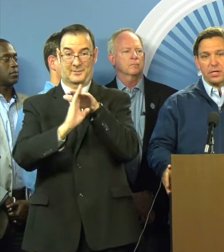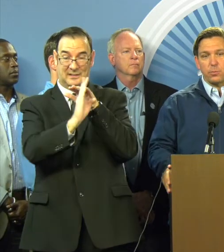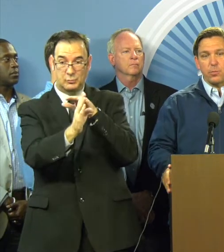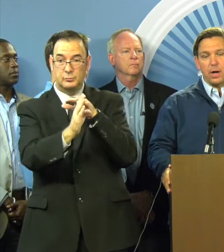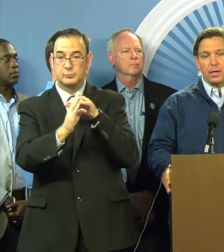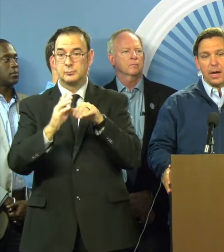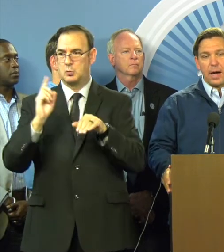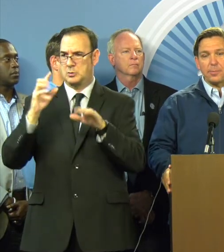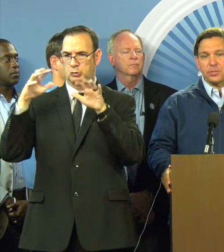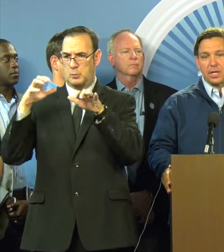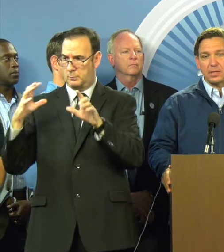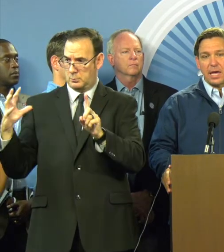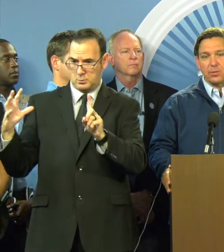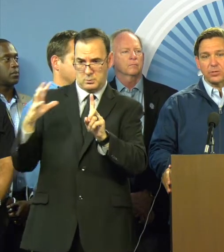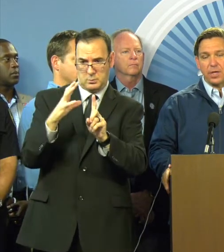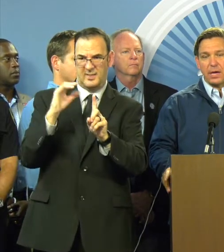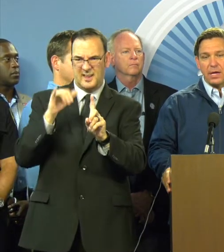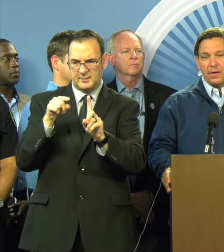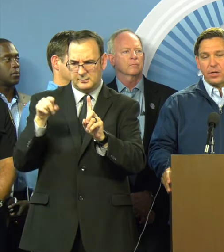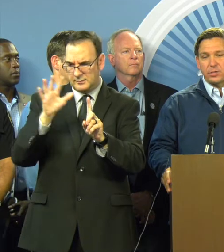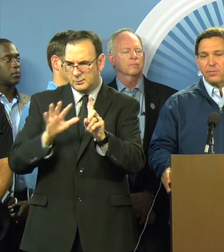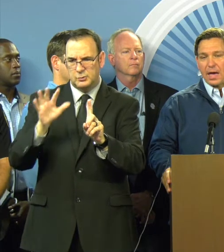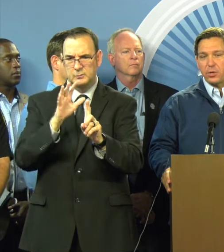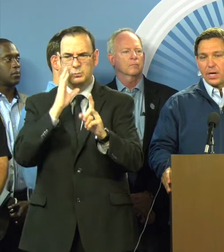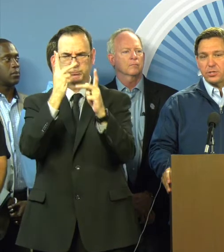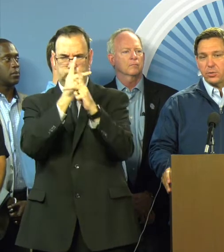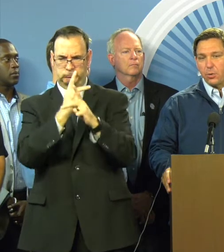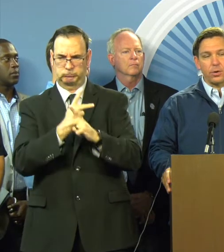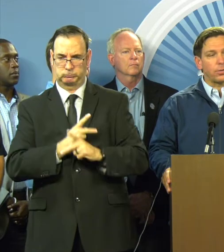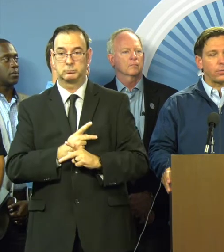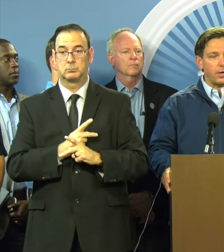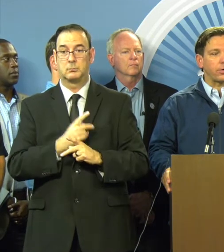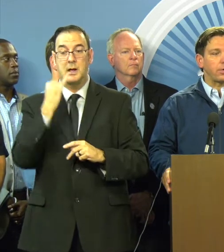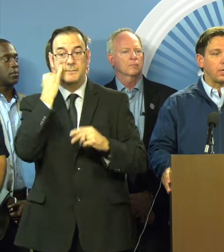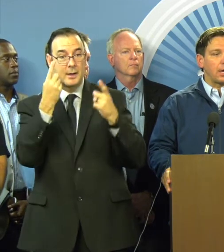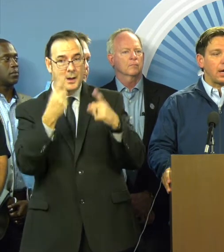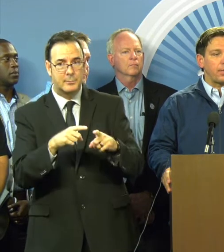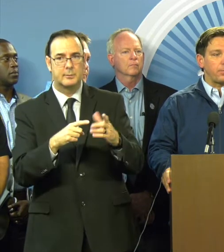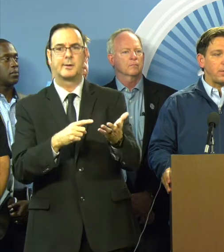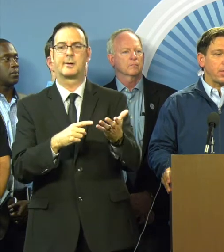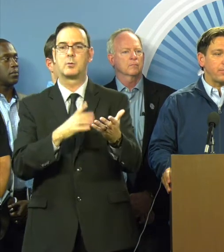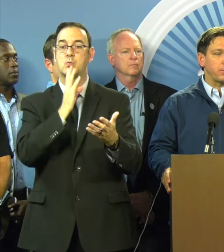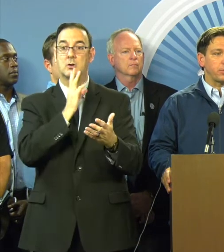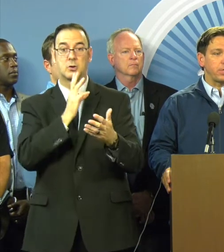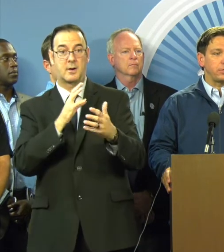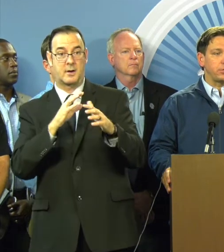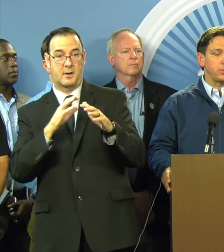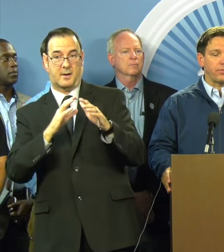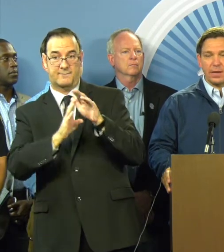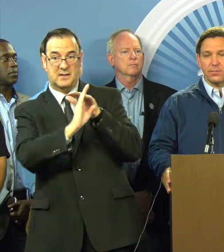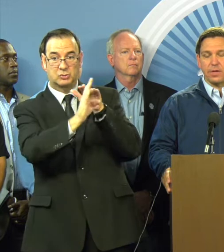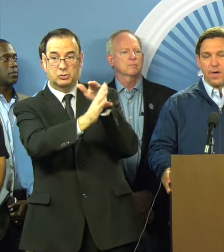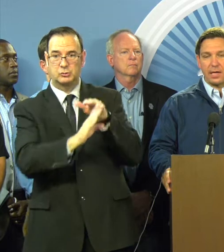obviously we want options on the table so that if there's an evacuation order rendered, that people have the ability